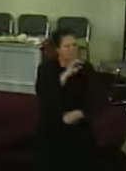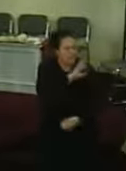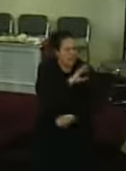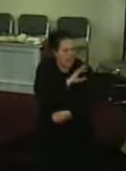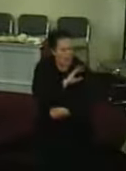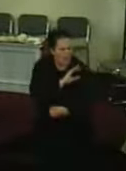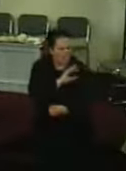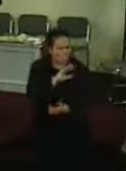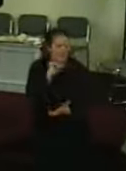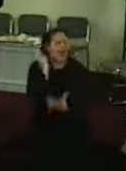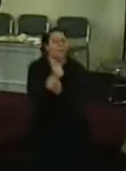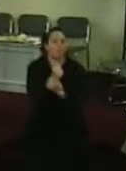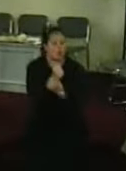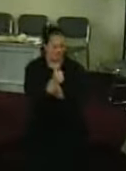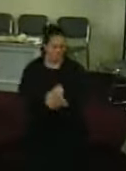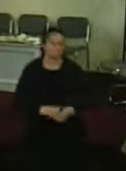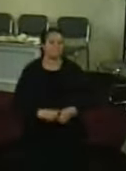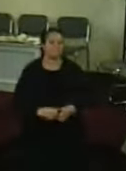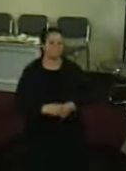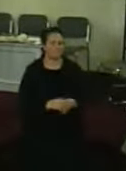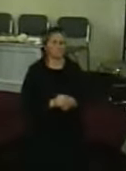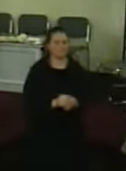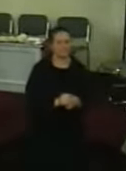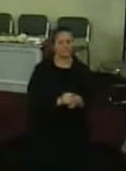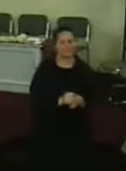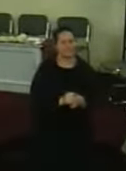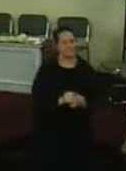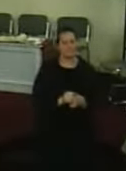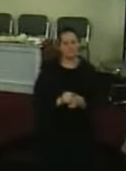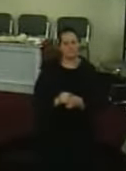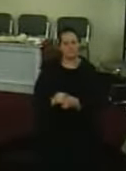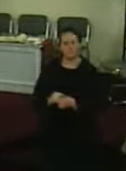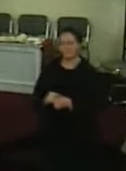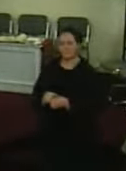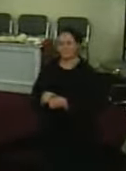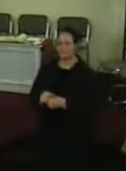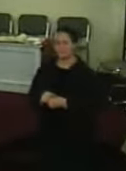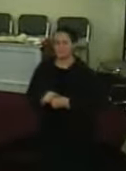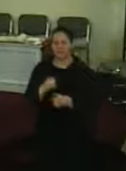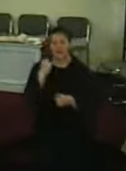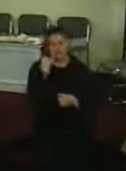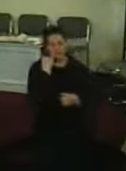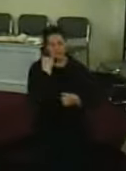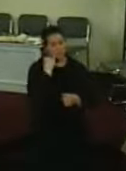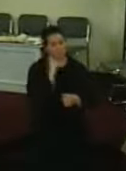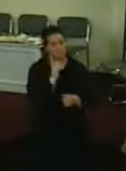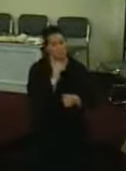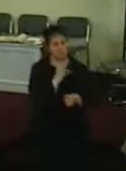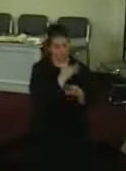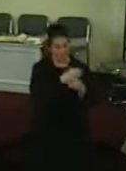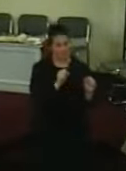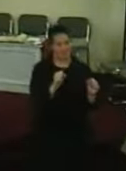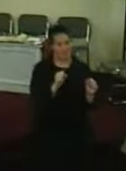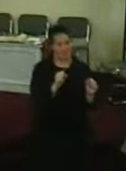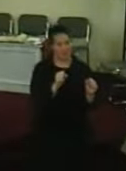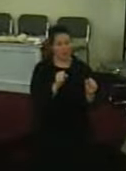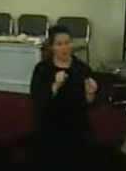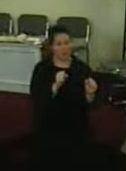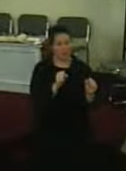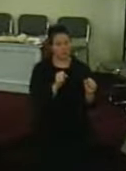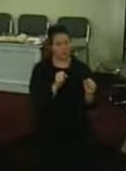you in 2013, well, 2012, almost 2013, if you are going to be saved, you're going to have